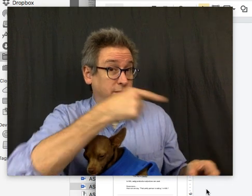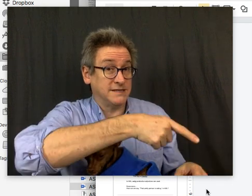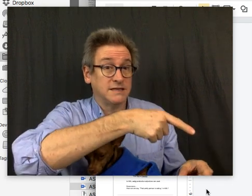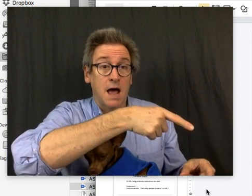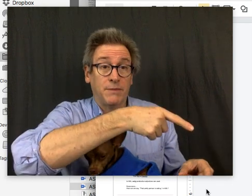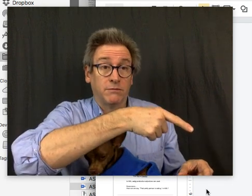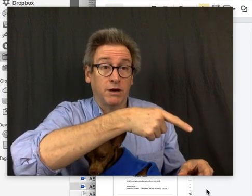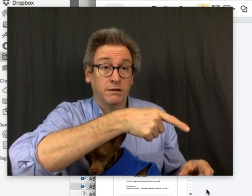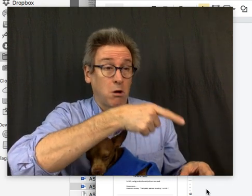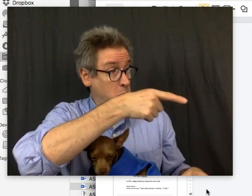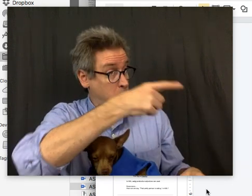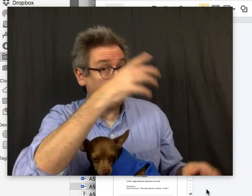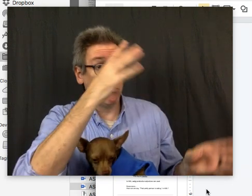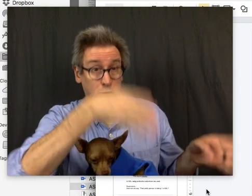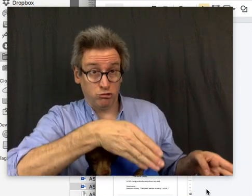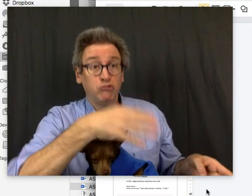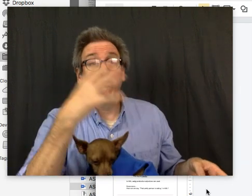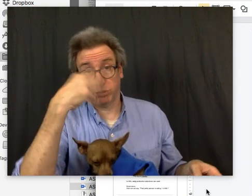that's the topic, right?